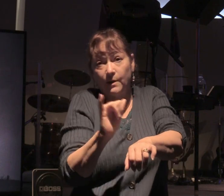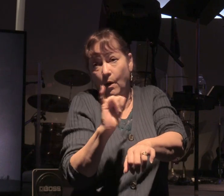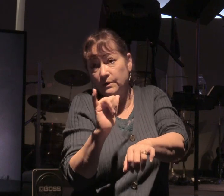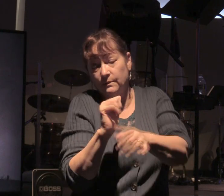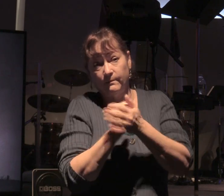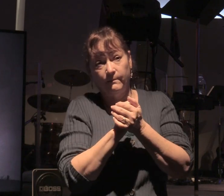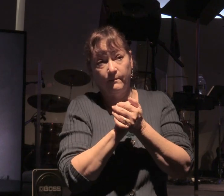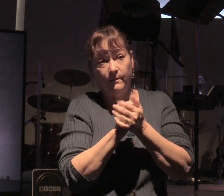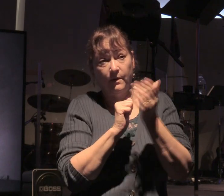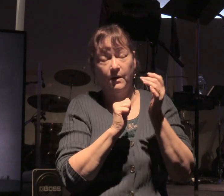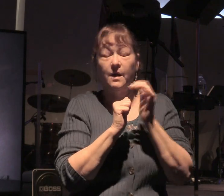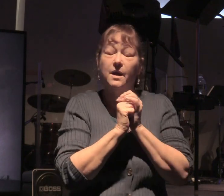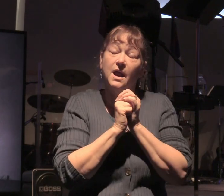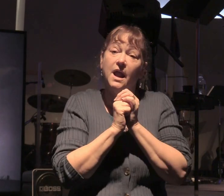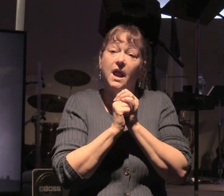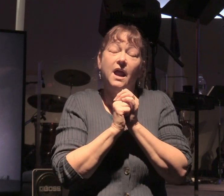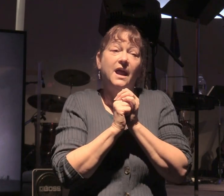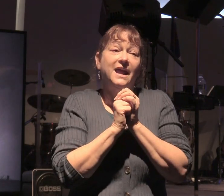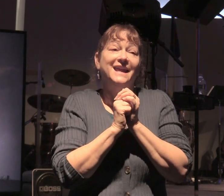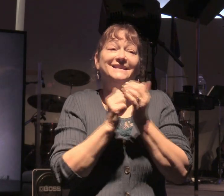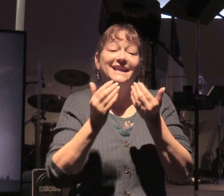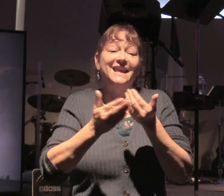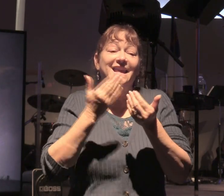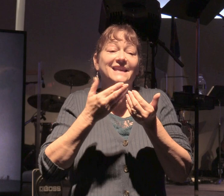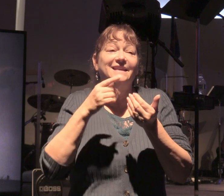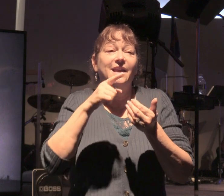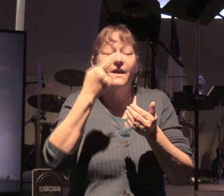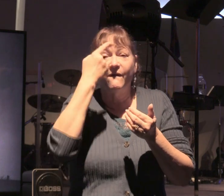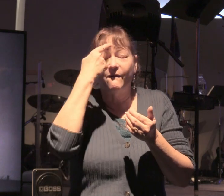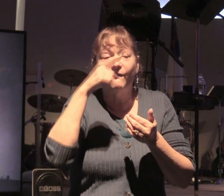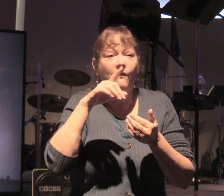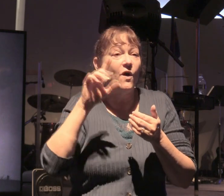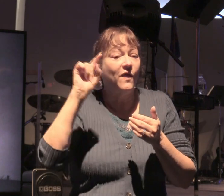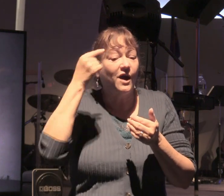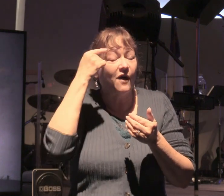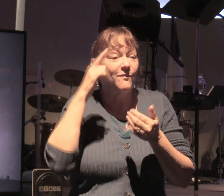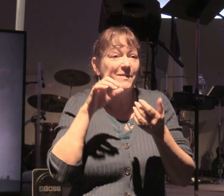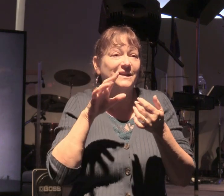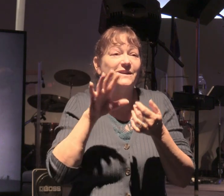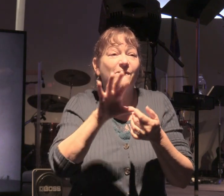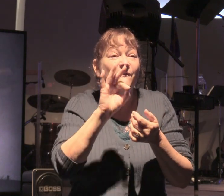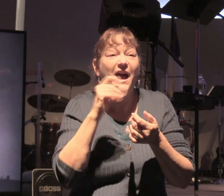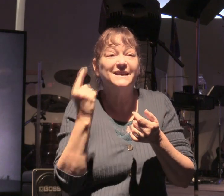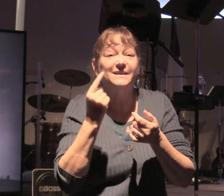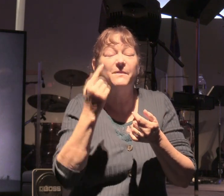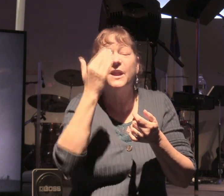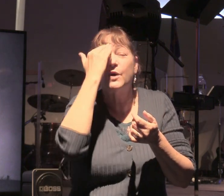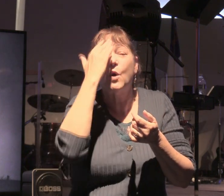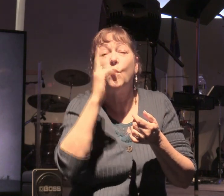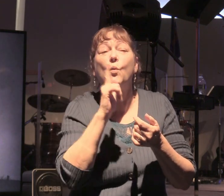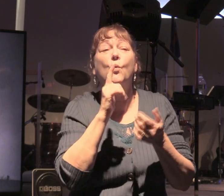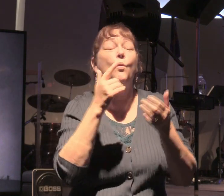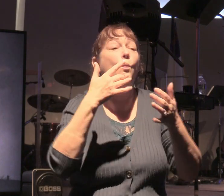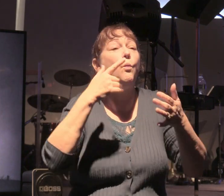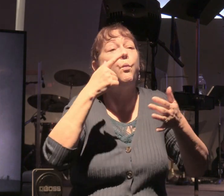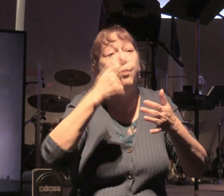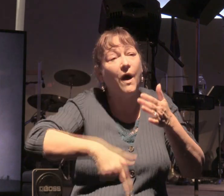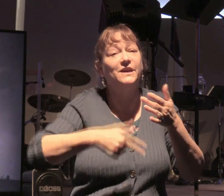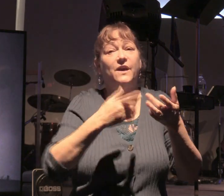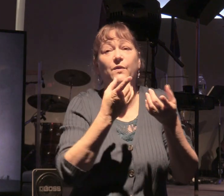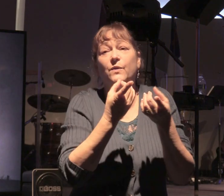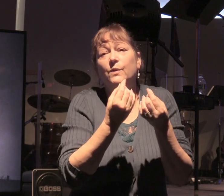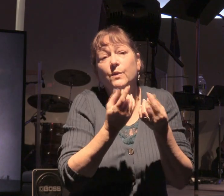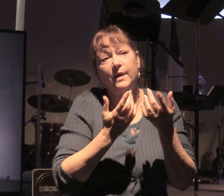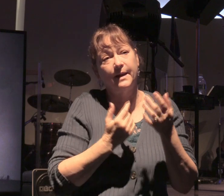know where a person is and who they are meeting with. By the way, since we